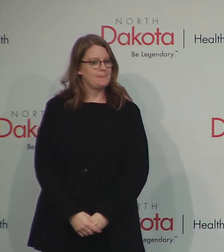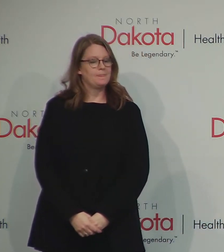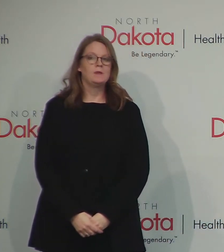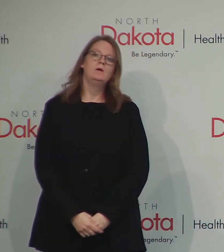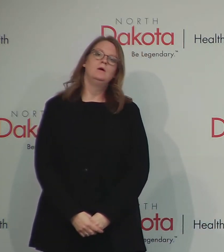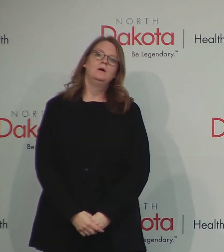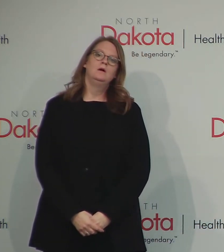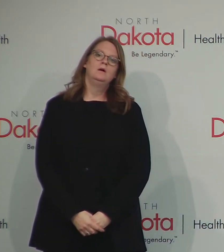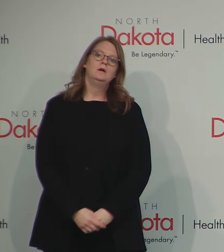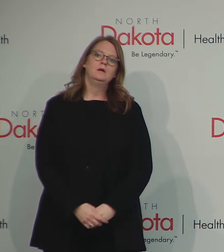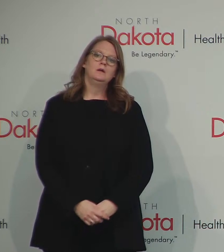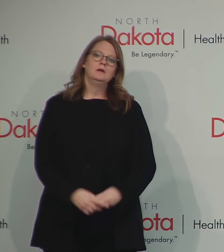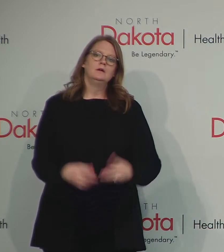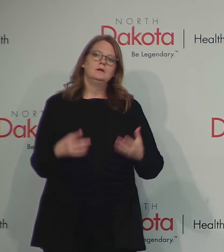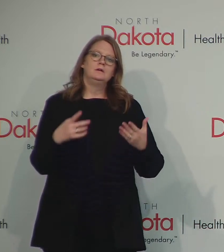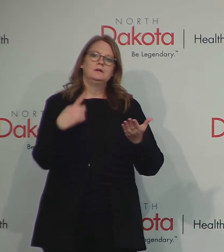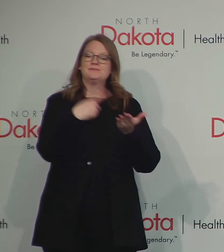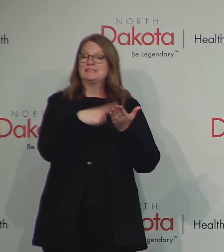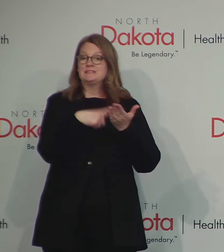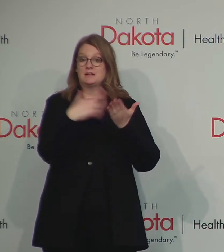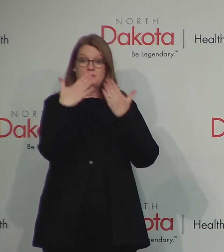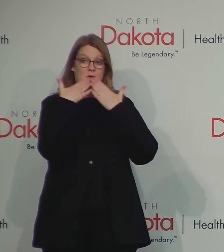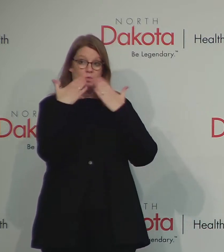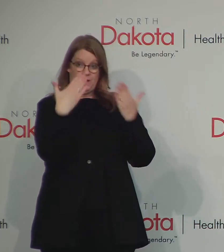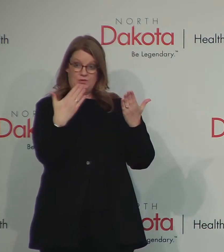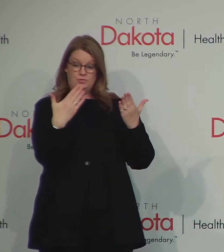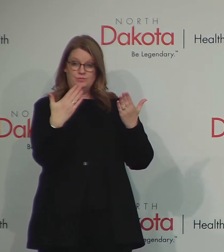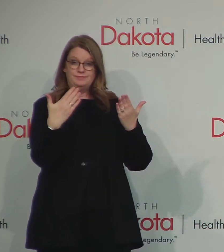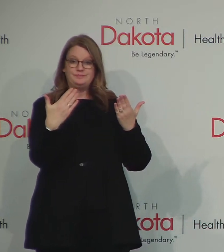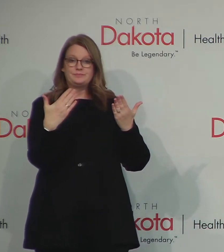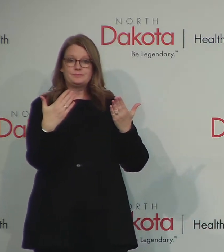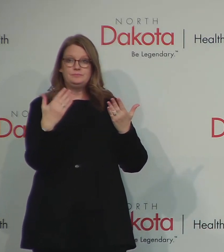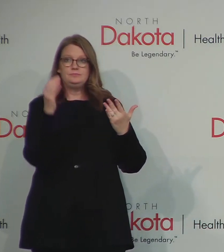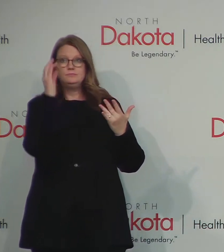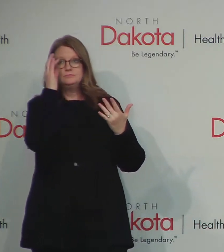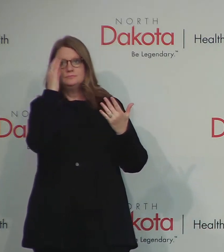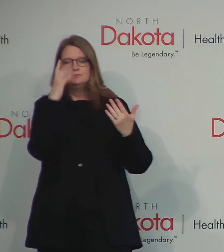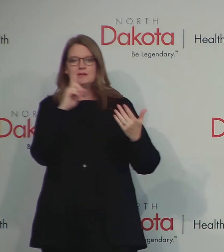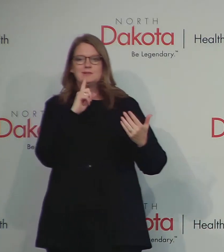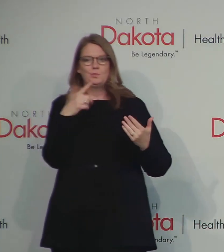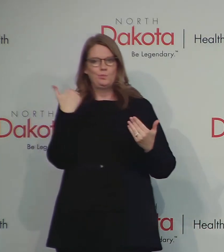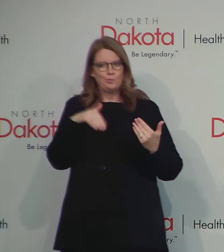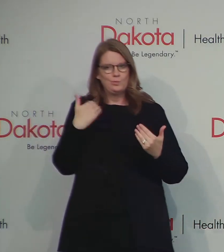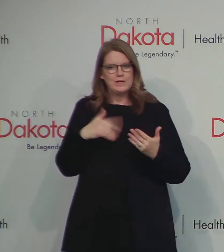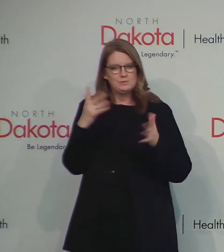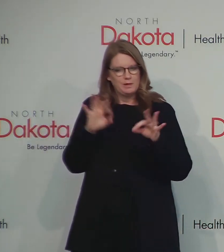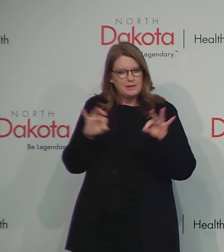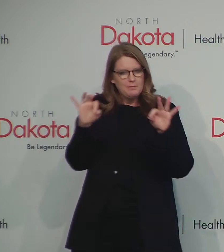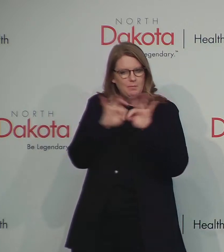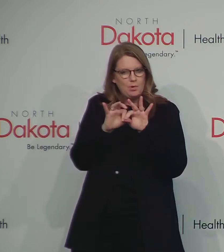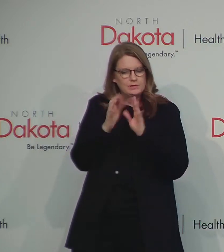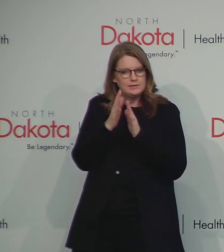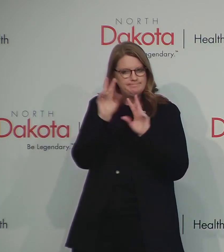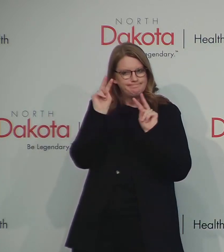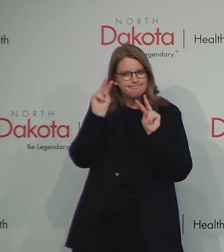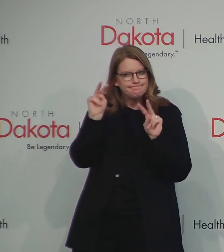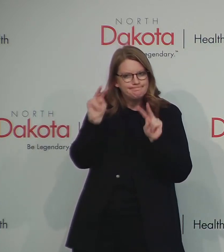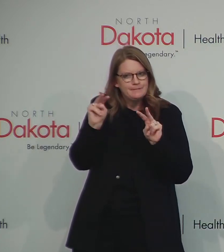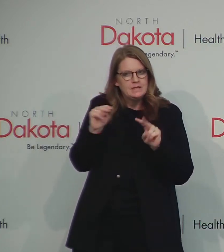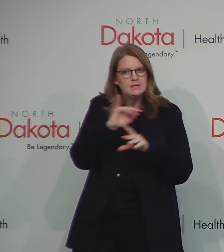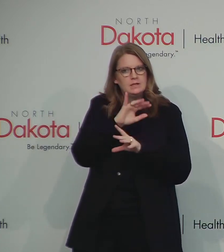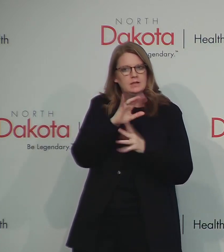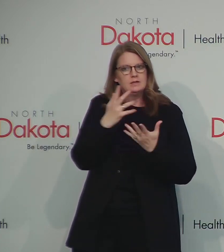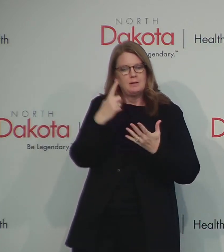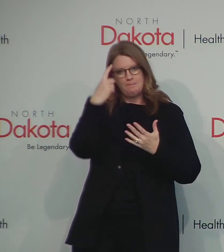When we talk about gratitude, which I've alluded to here, it's important for us looking ahead to keep focusing on all aspects of health, including